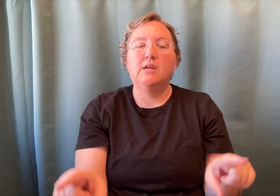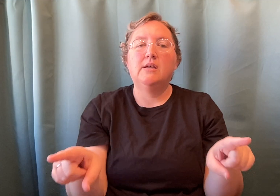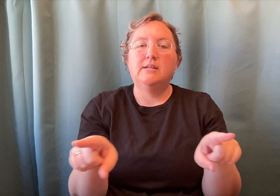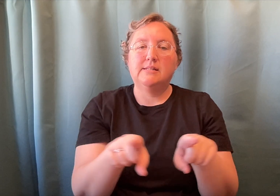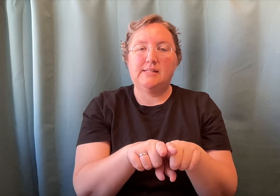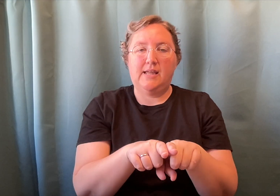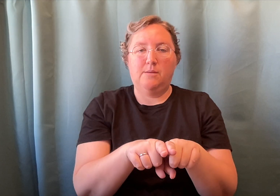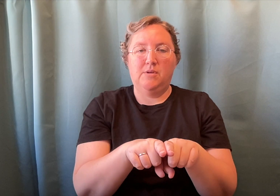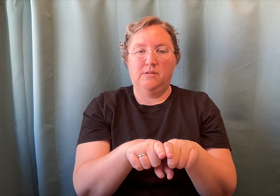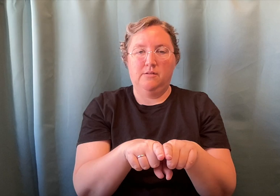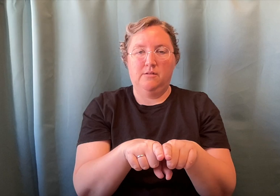Same.